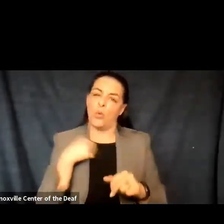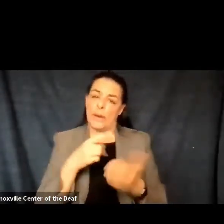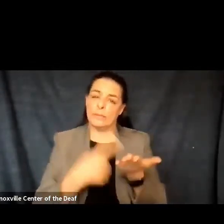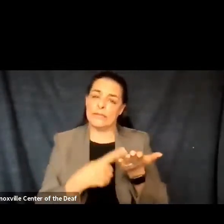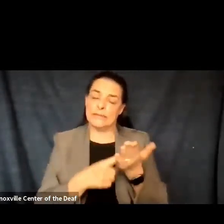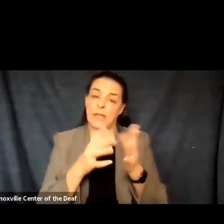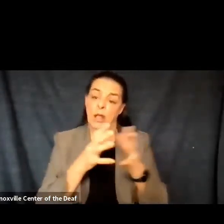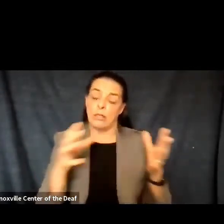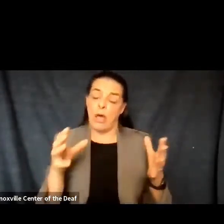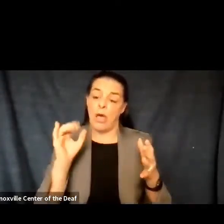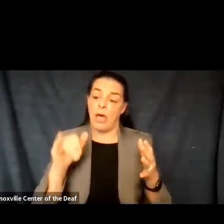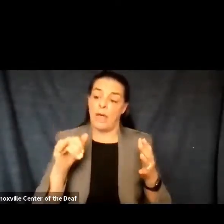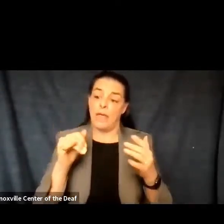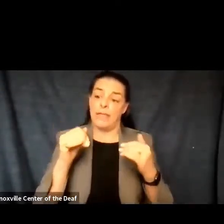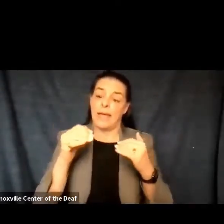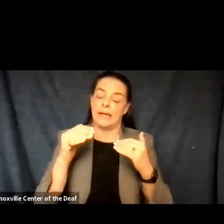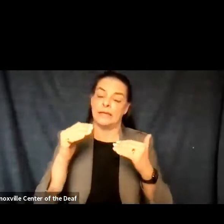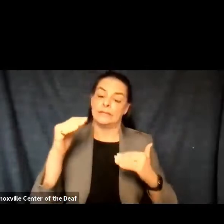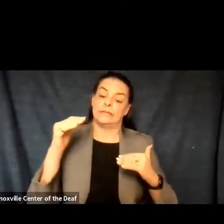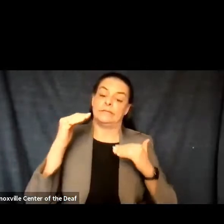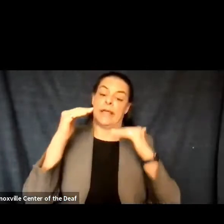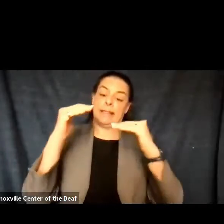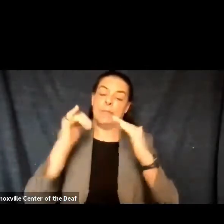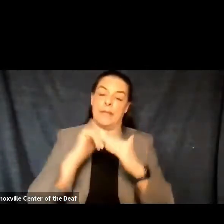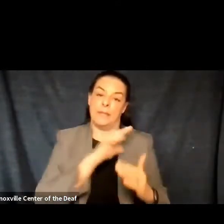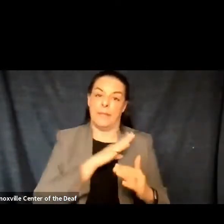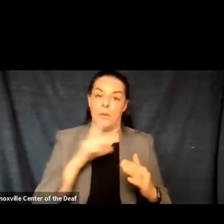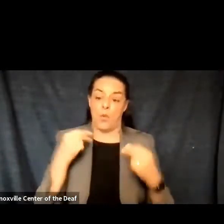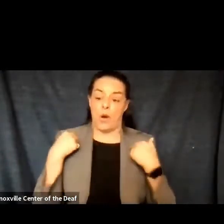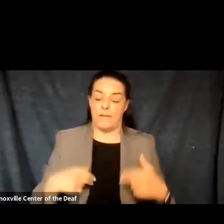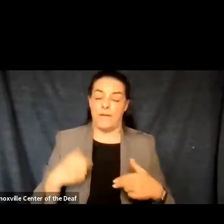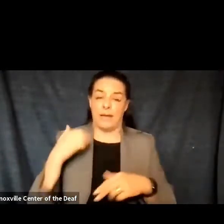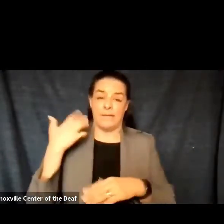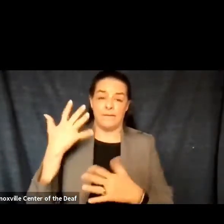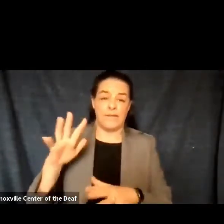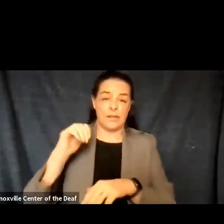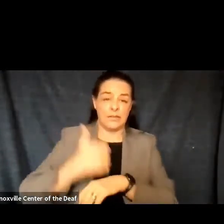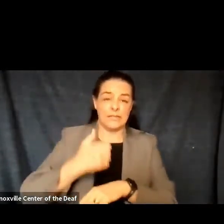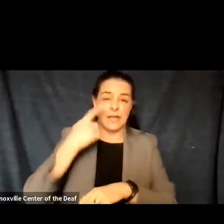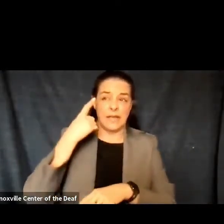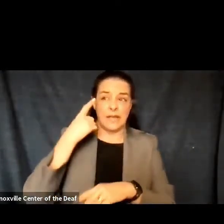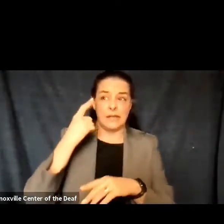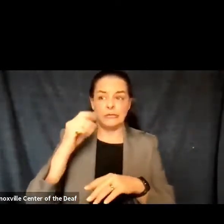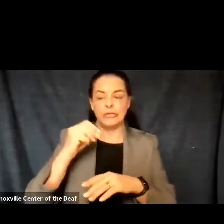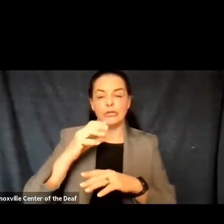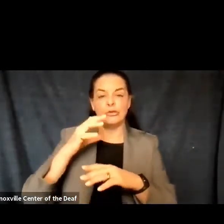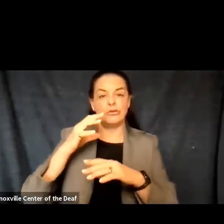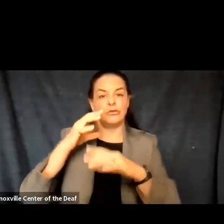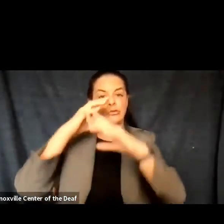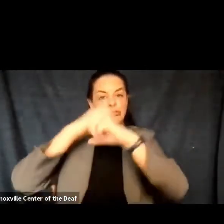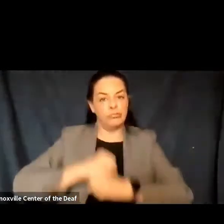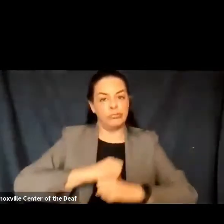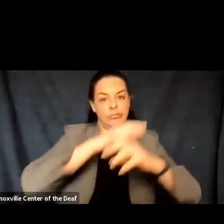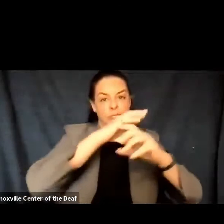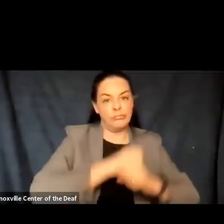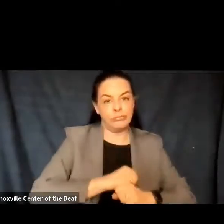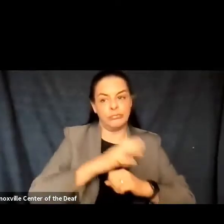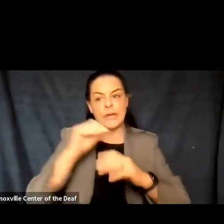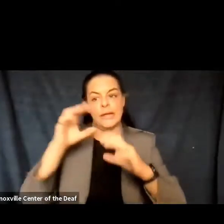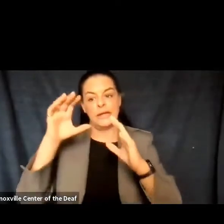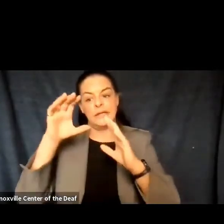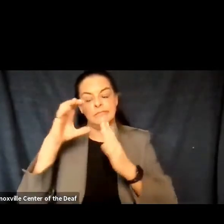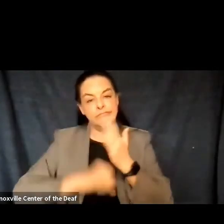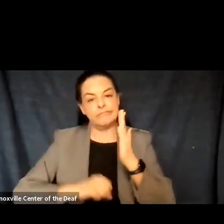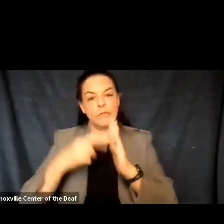lot, the thresholds that the Board of Health had set for some, for removing barriers and regulations.